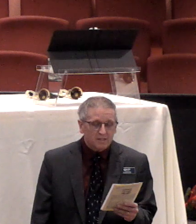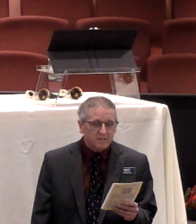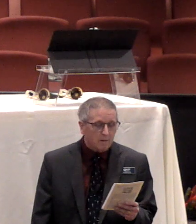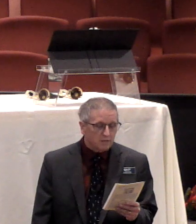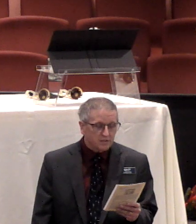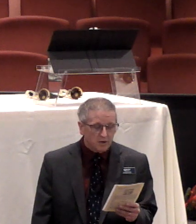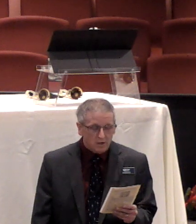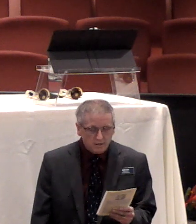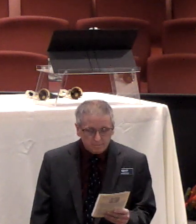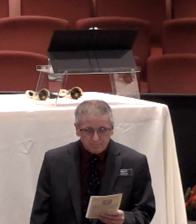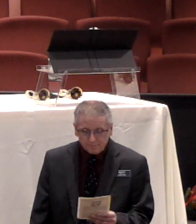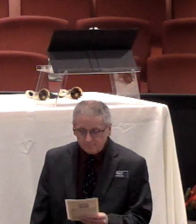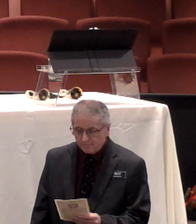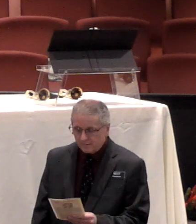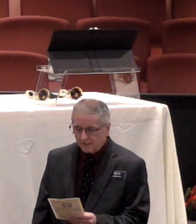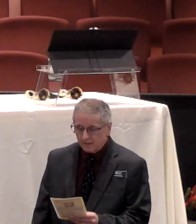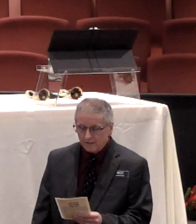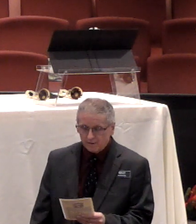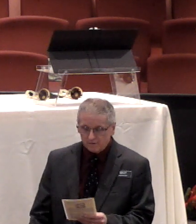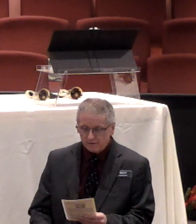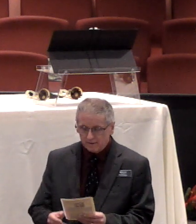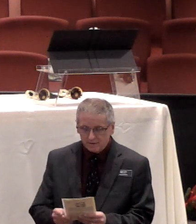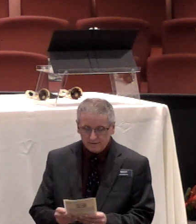of a stable stall,